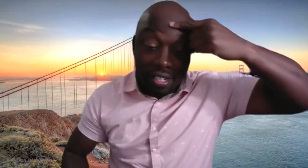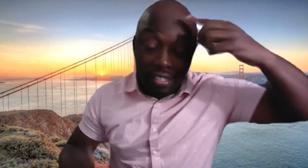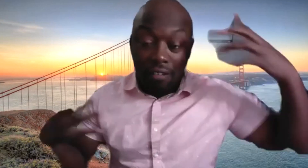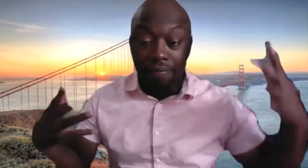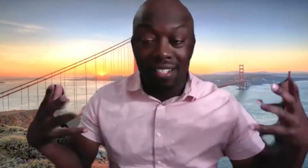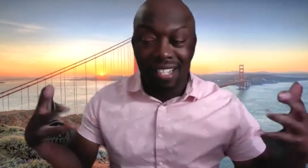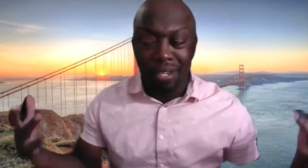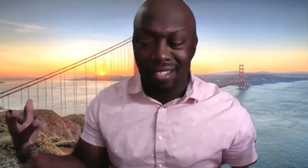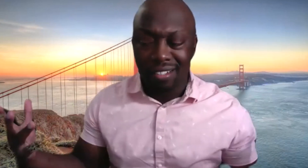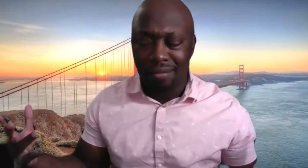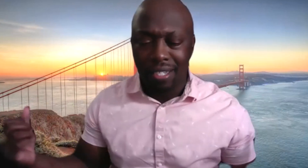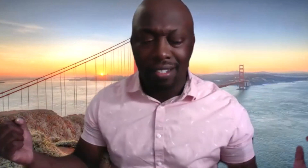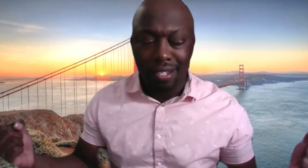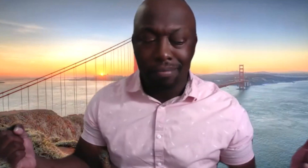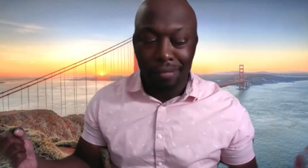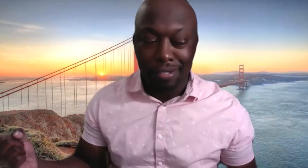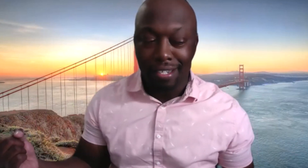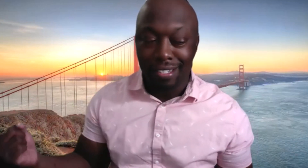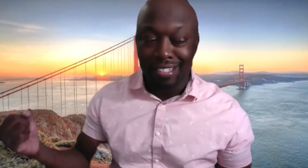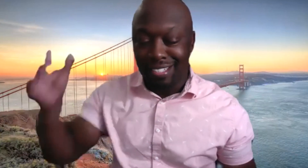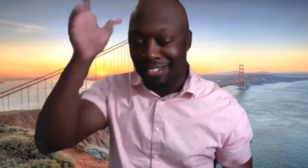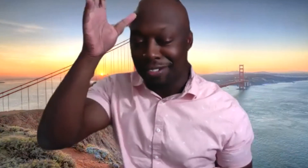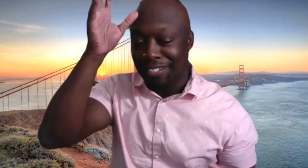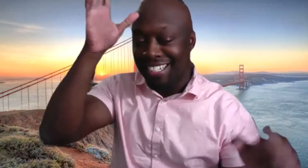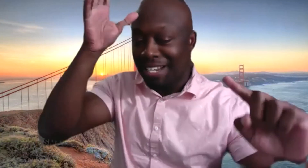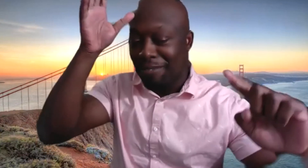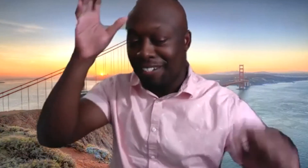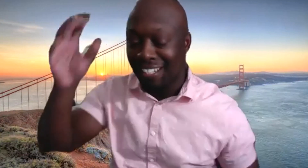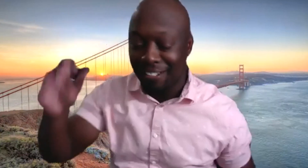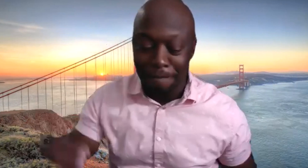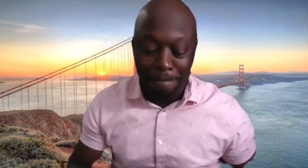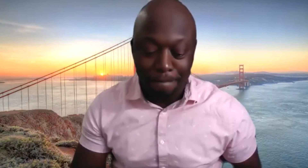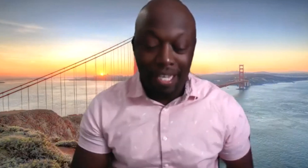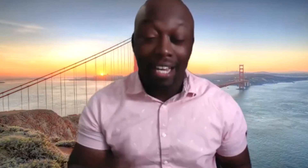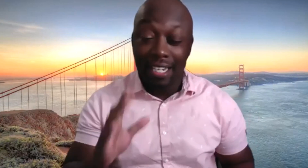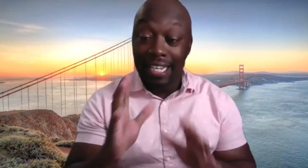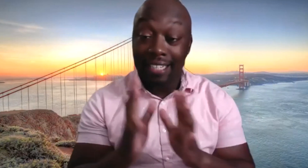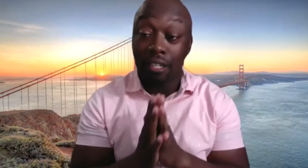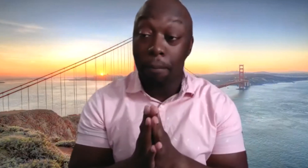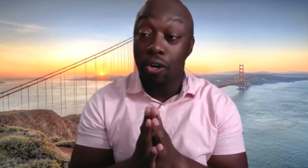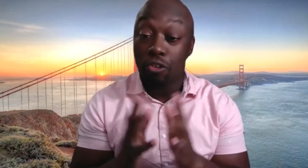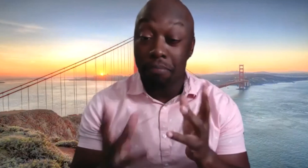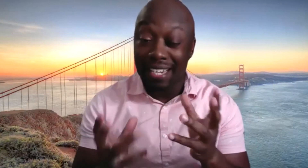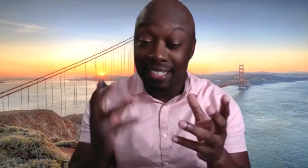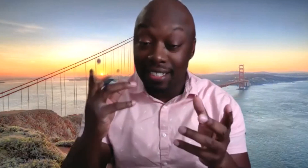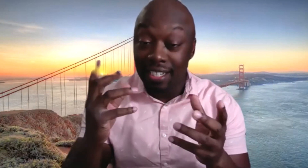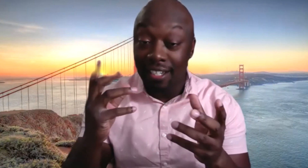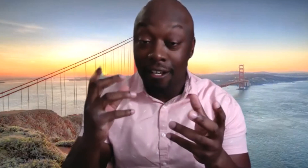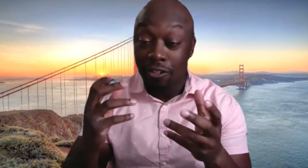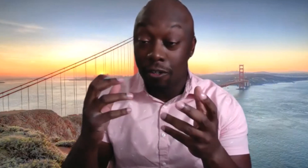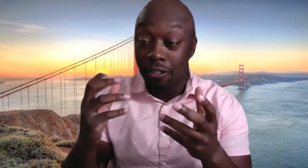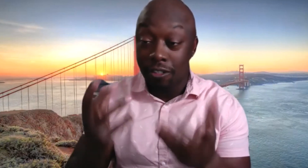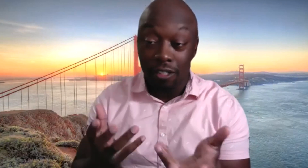it, and they'll feel it. They might think that, wait, I'm signing this, you're doing it, and I'm doing it. And at some point, you might